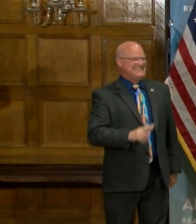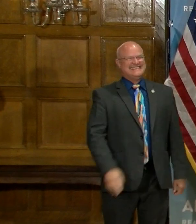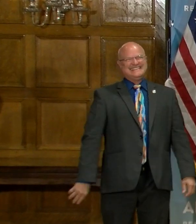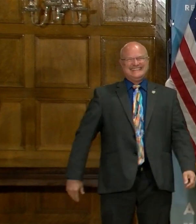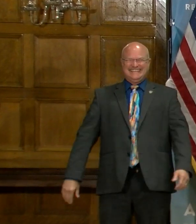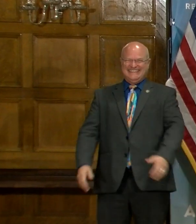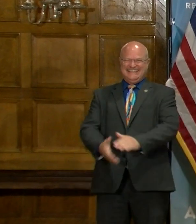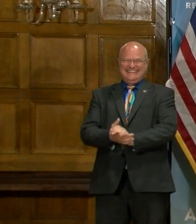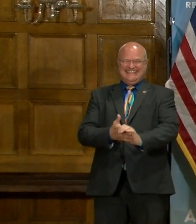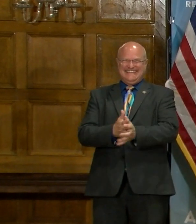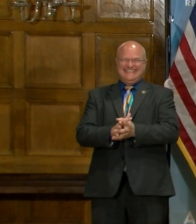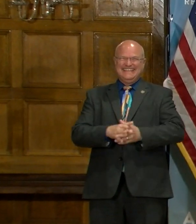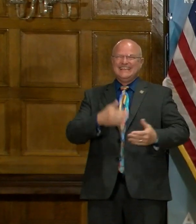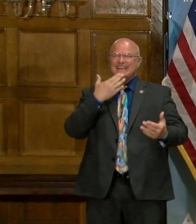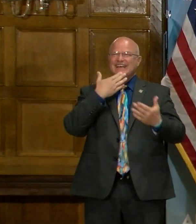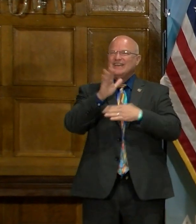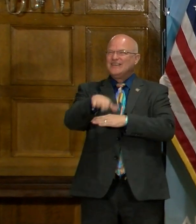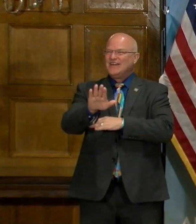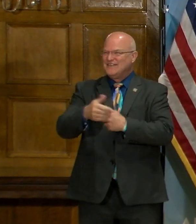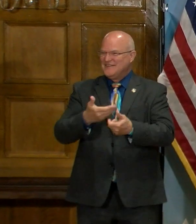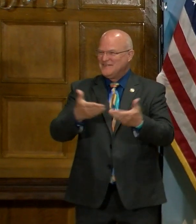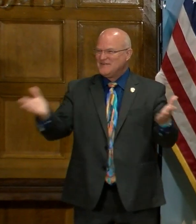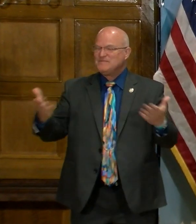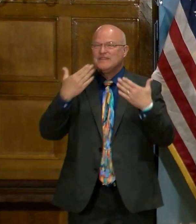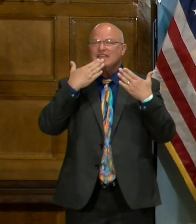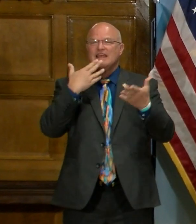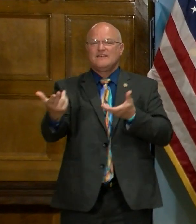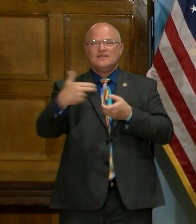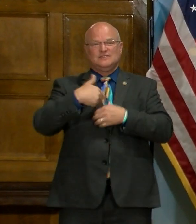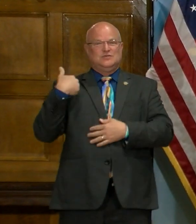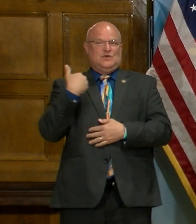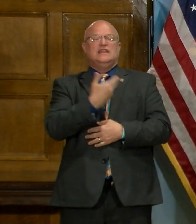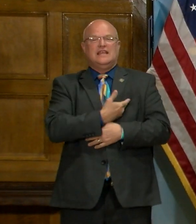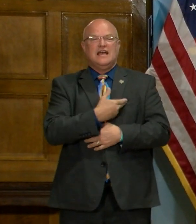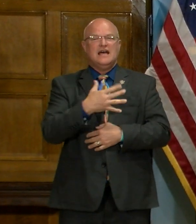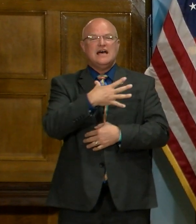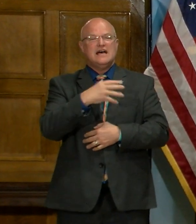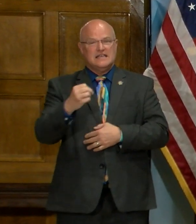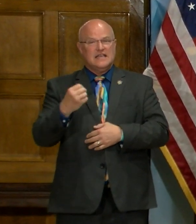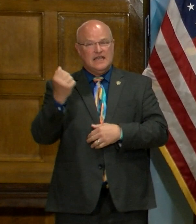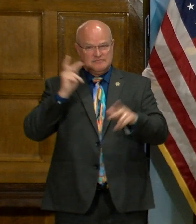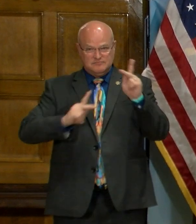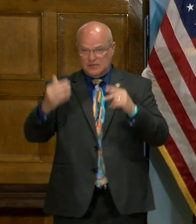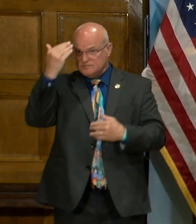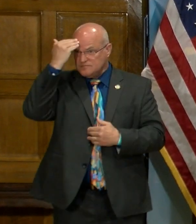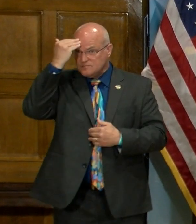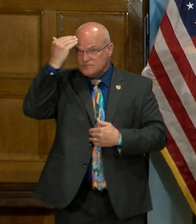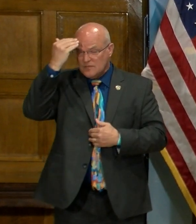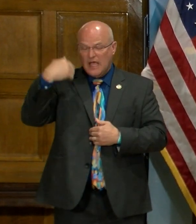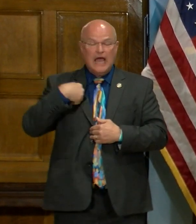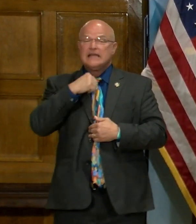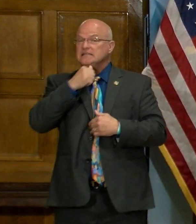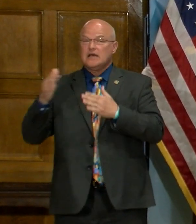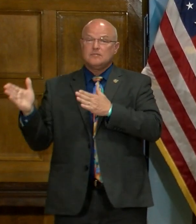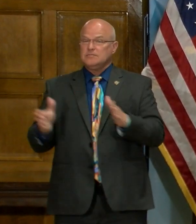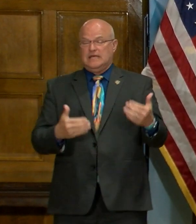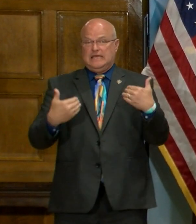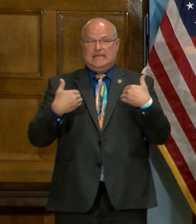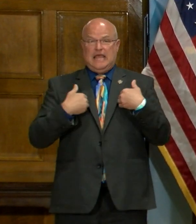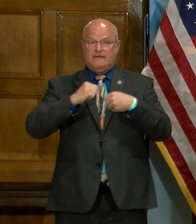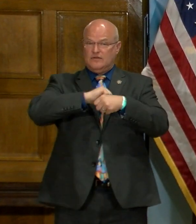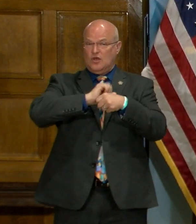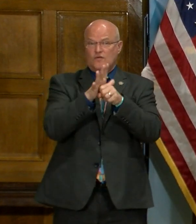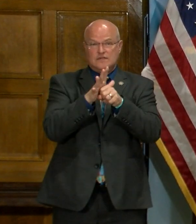Yes, sir. Good afternoon to everyone. Thanks for joining us. And as everyone is aware, I did not intend to have